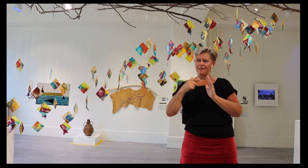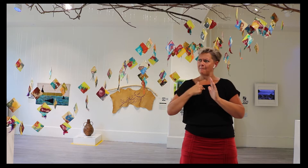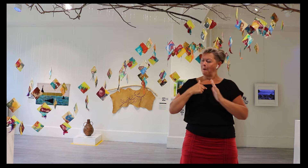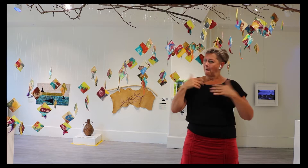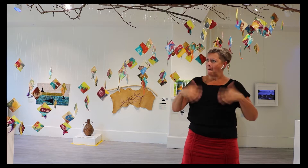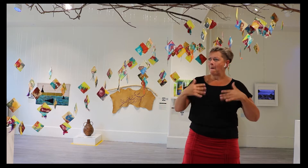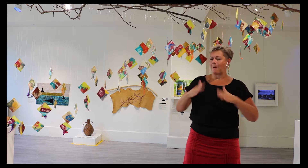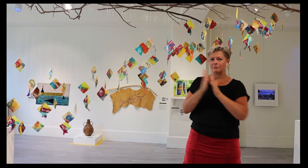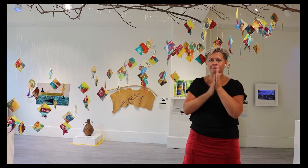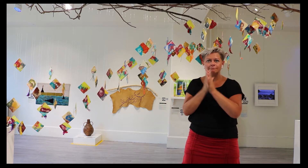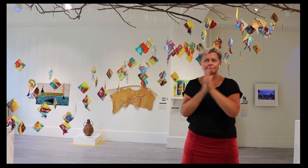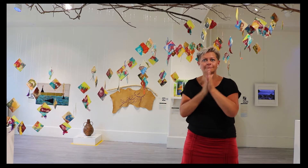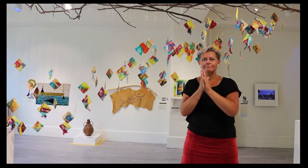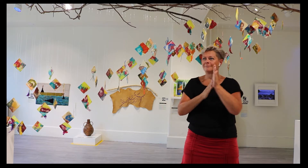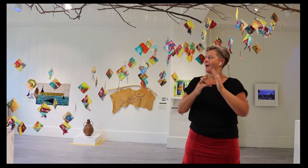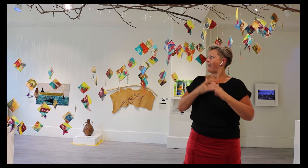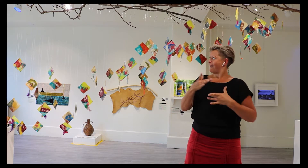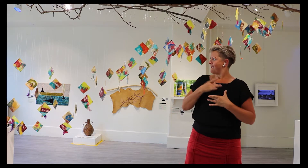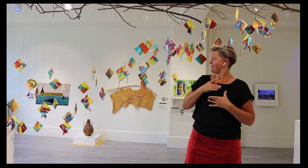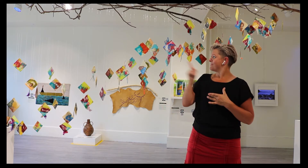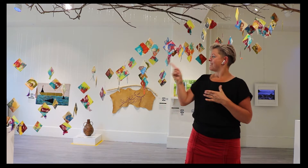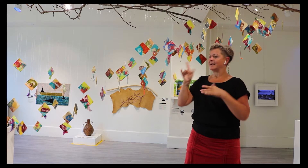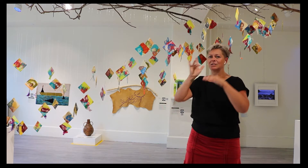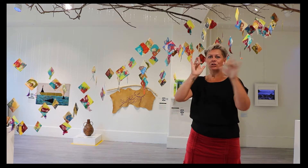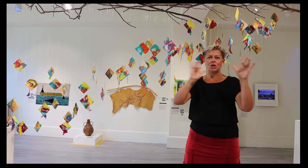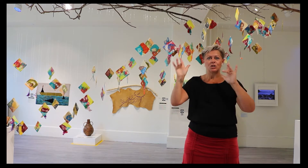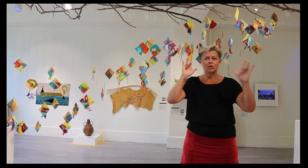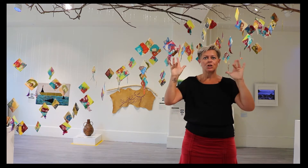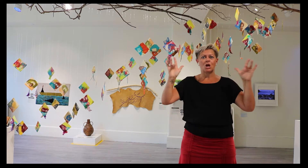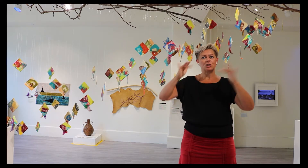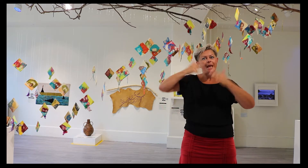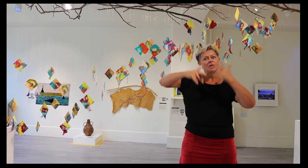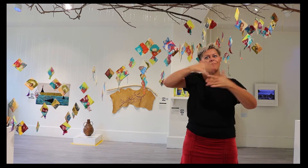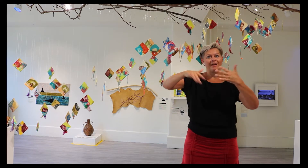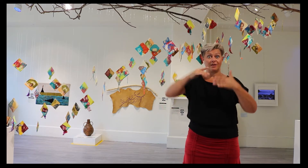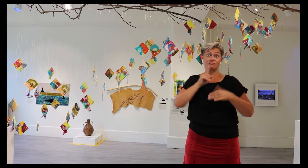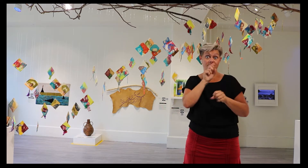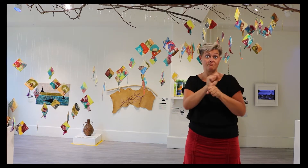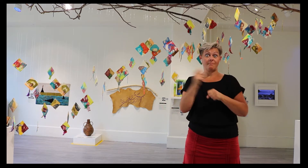been motivated to construct this touchable and interactive work of art.